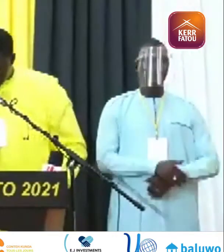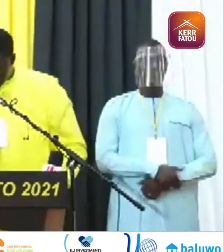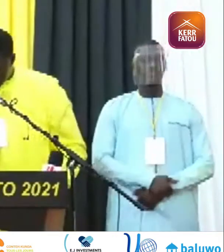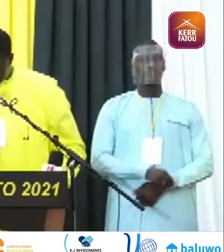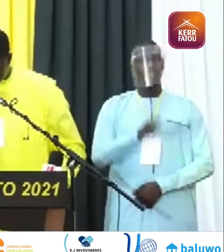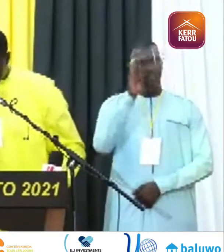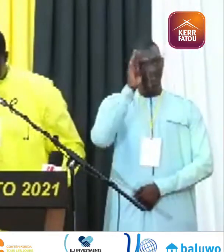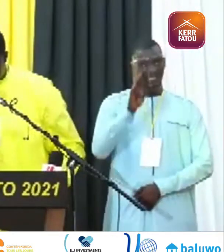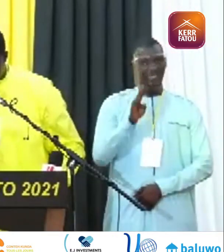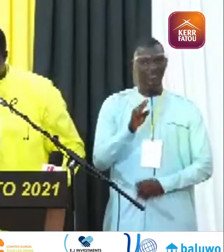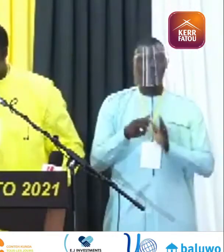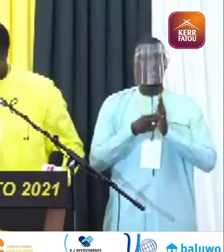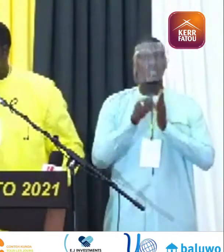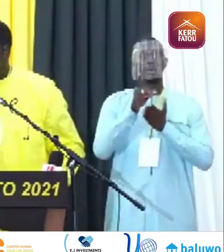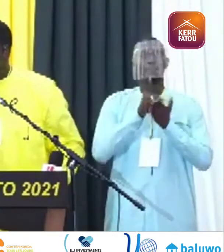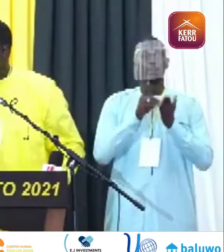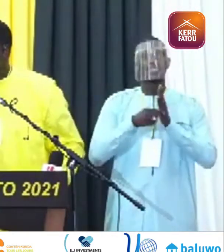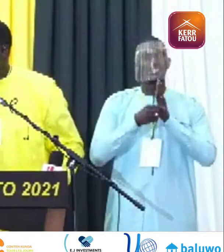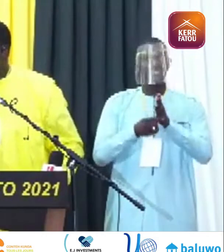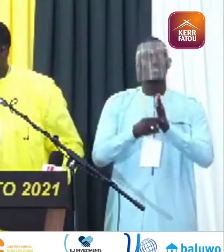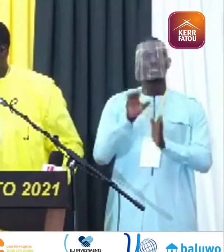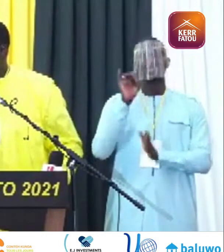jërëjëf party leader